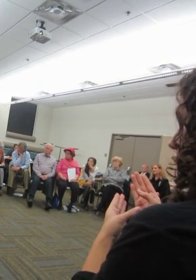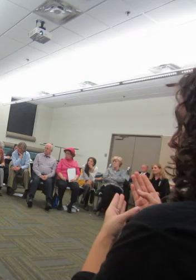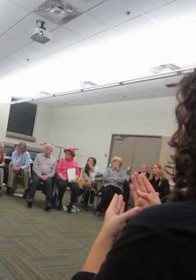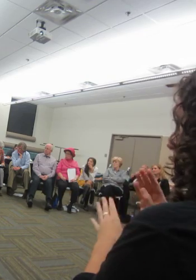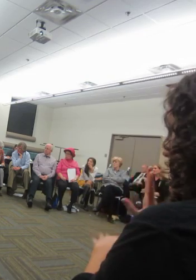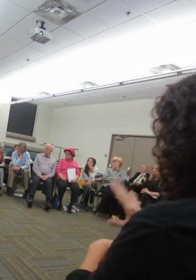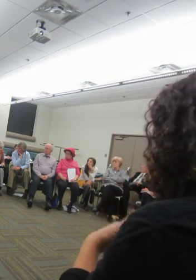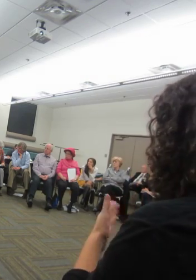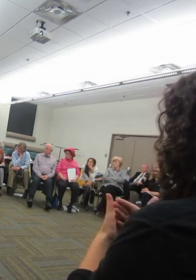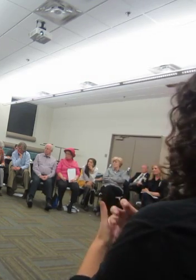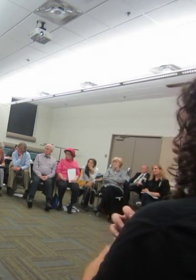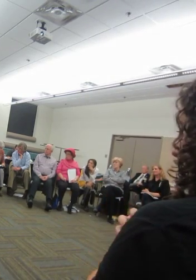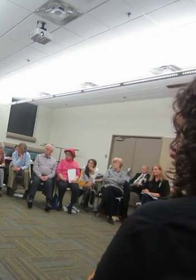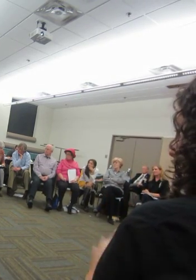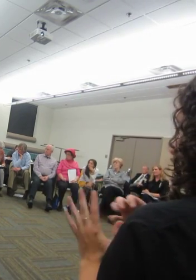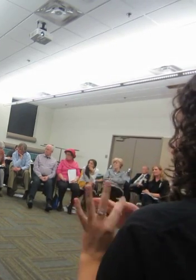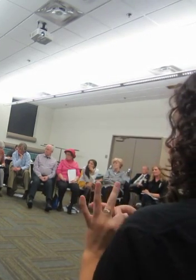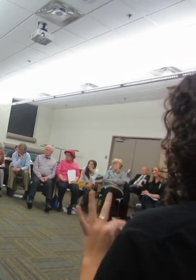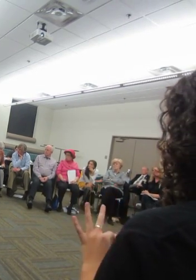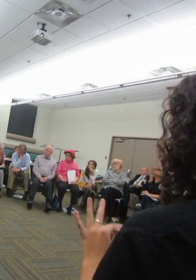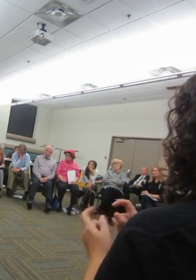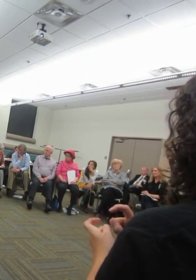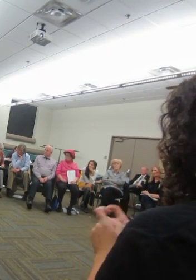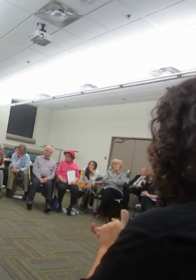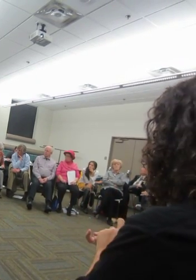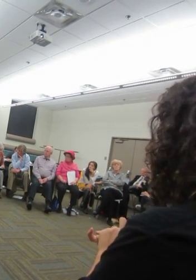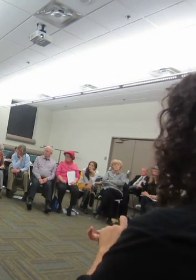police-related reform advice